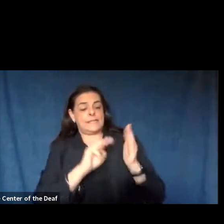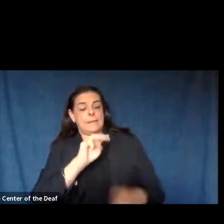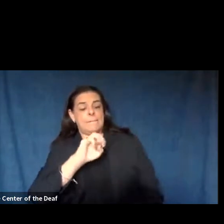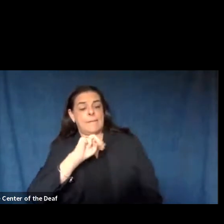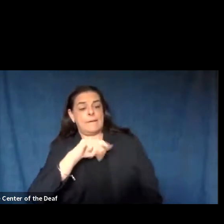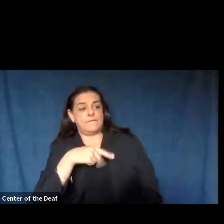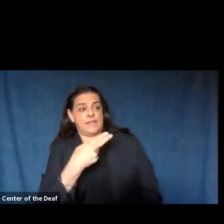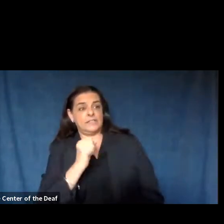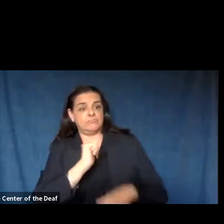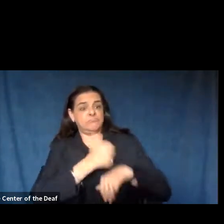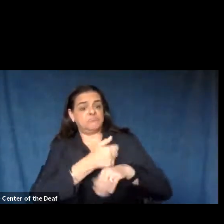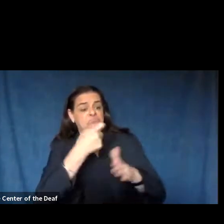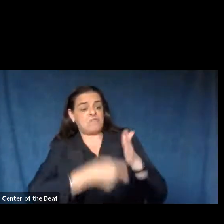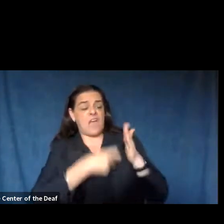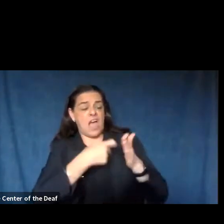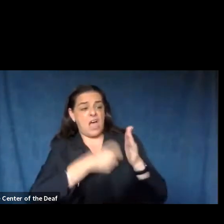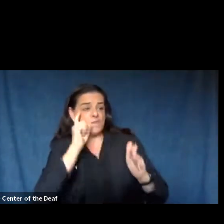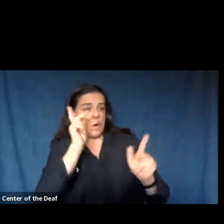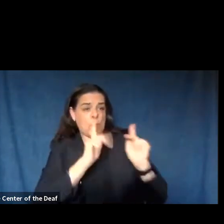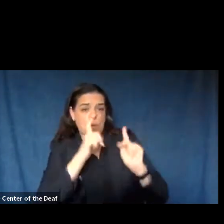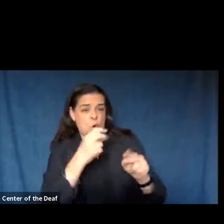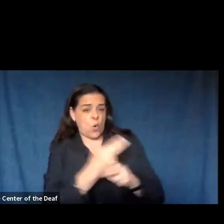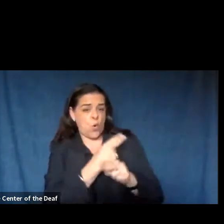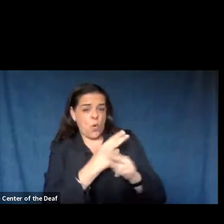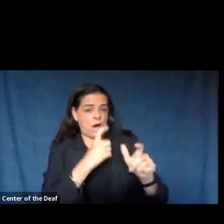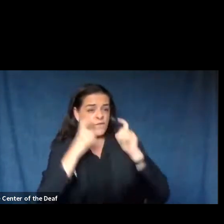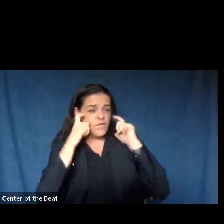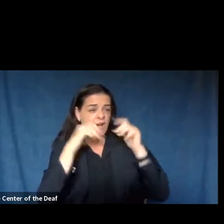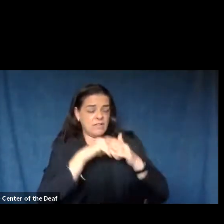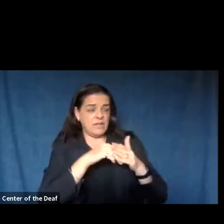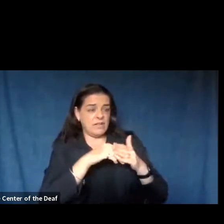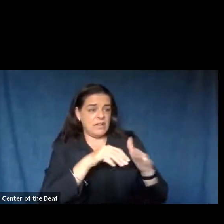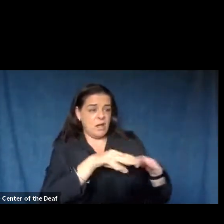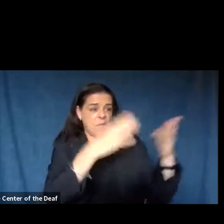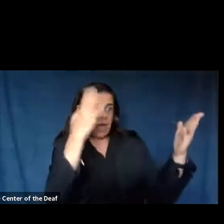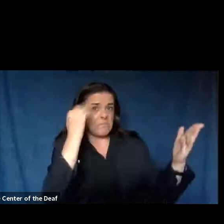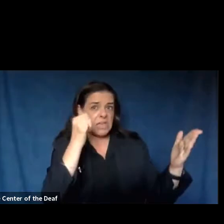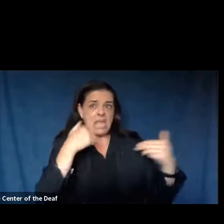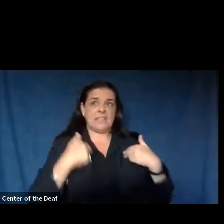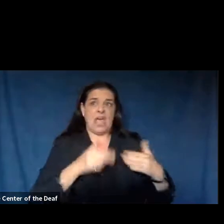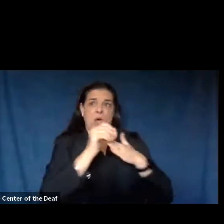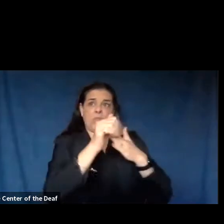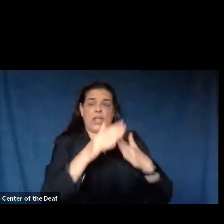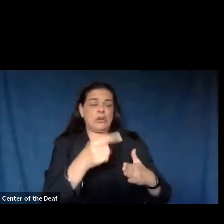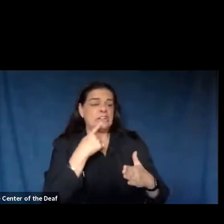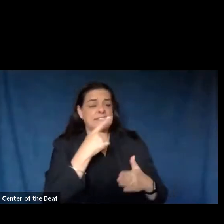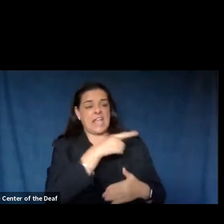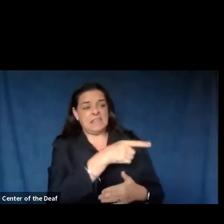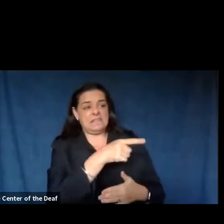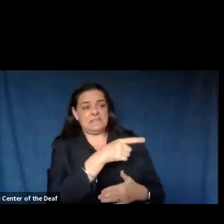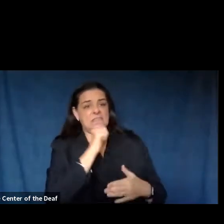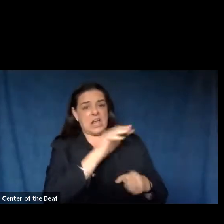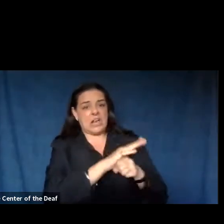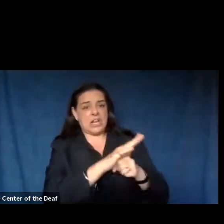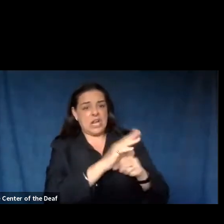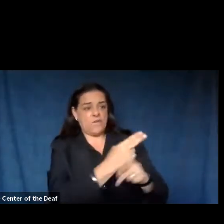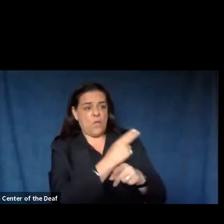who do not wear masks in public because health leaders say not enough people are wearing them. Would Knox County ever consider that?